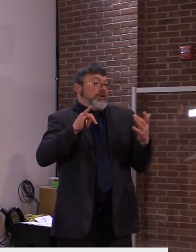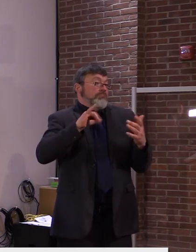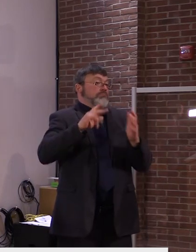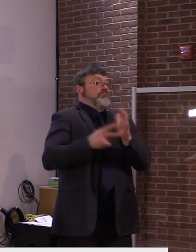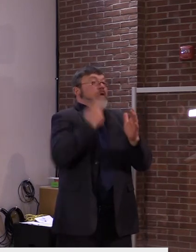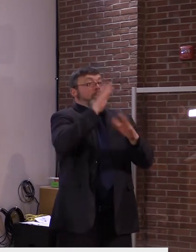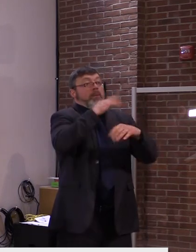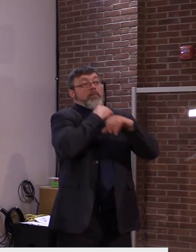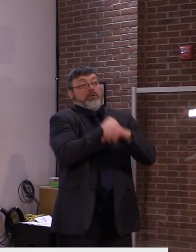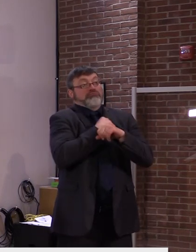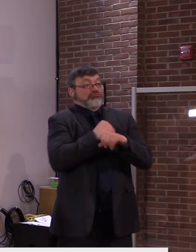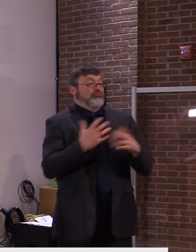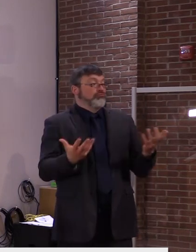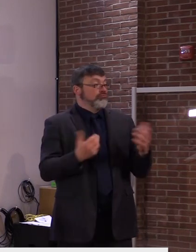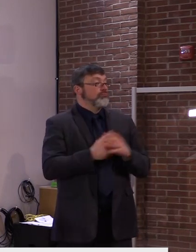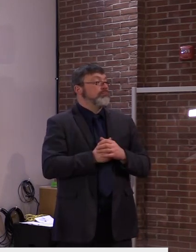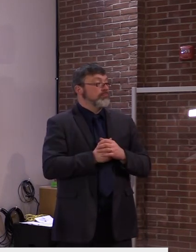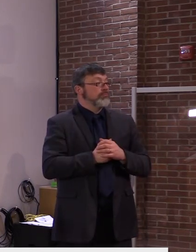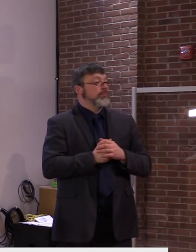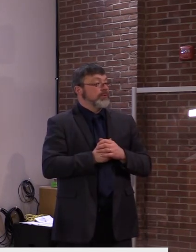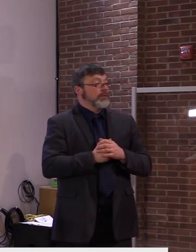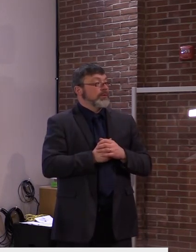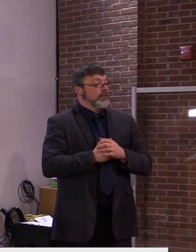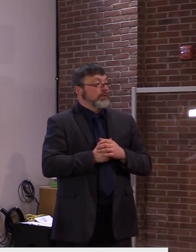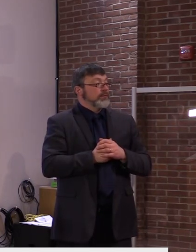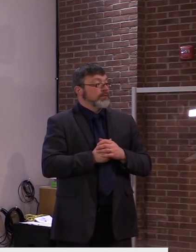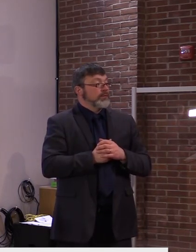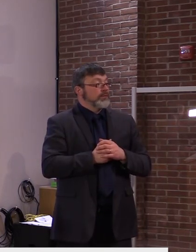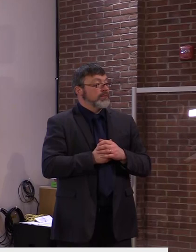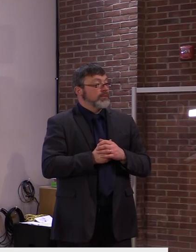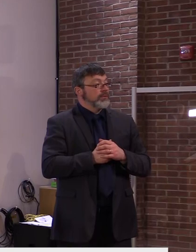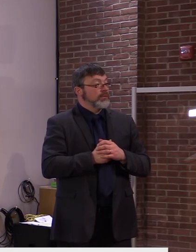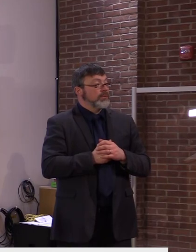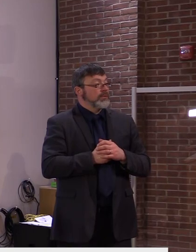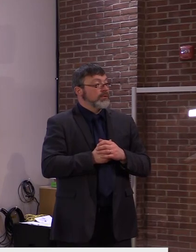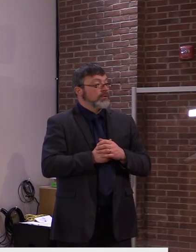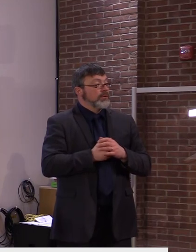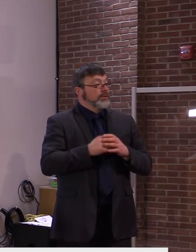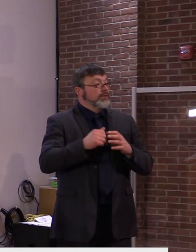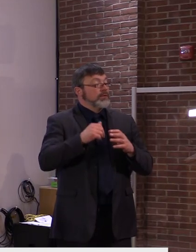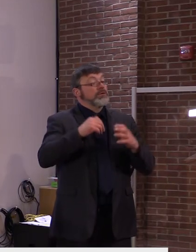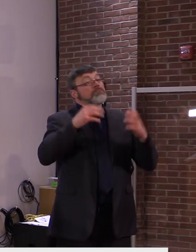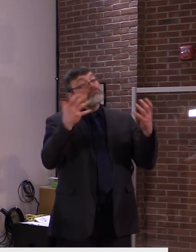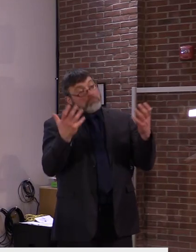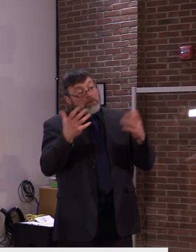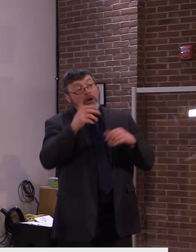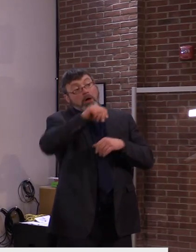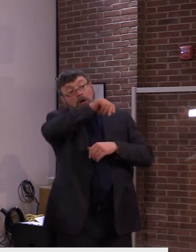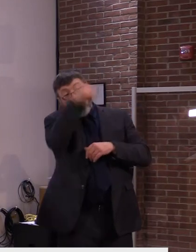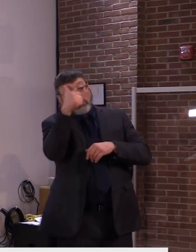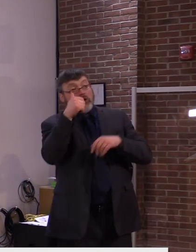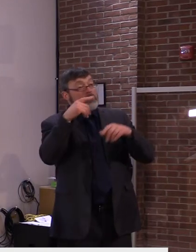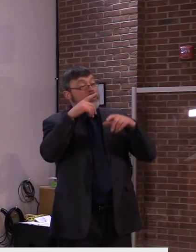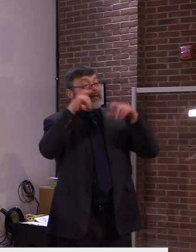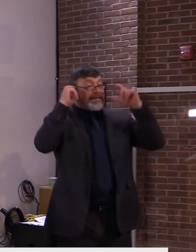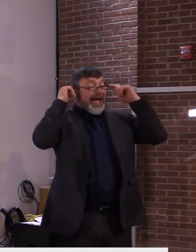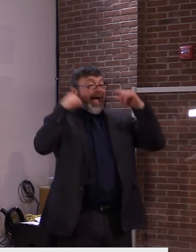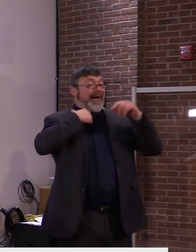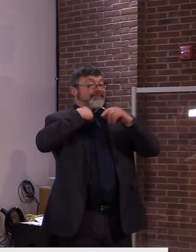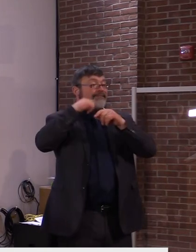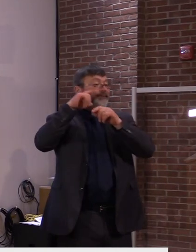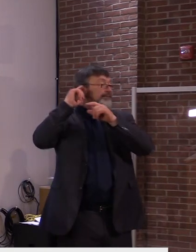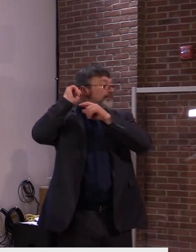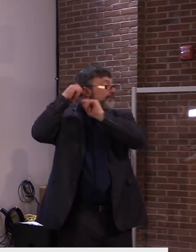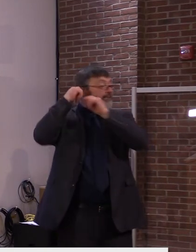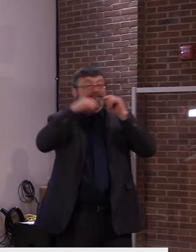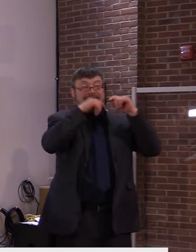and tucked masks. I realized that these were experiments in a physical chemistry lab and that they were not